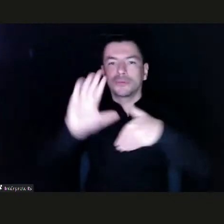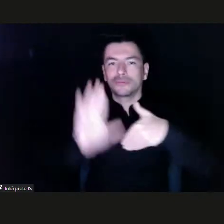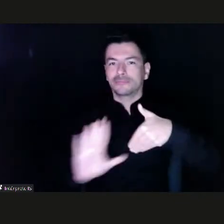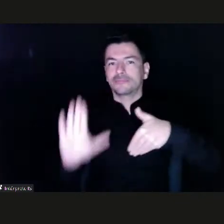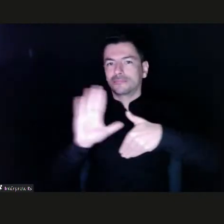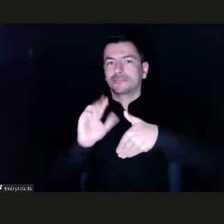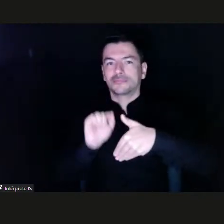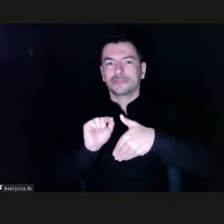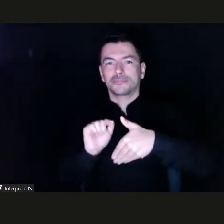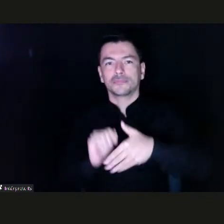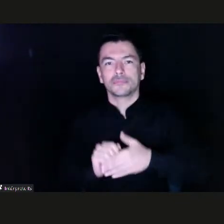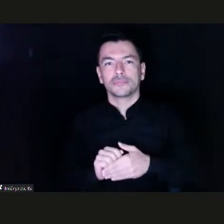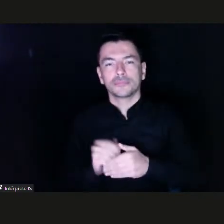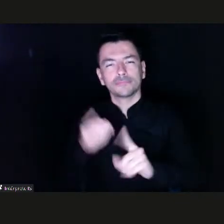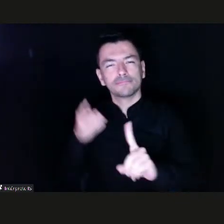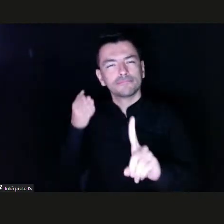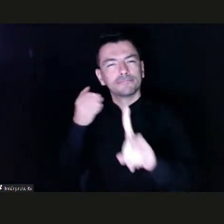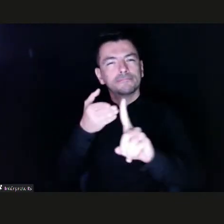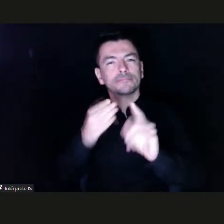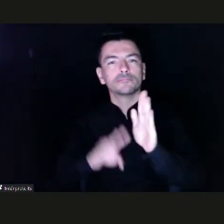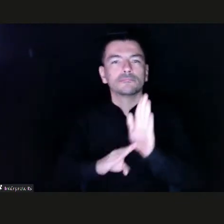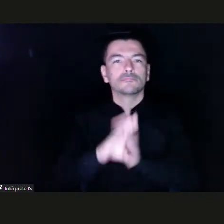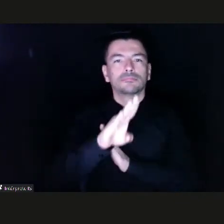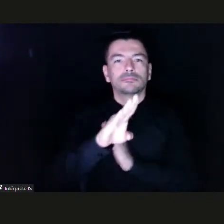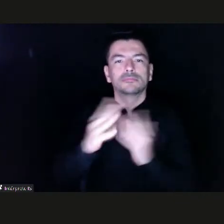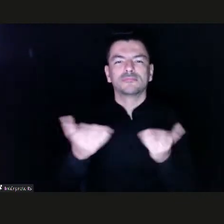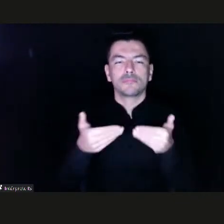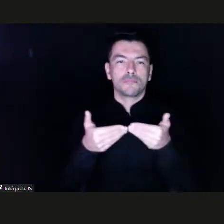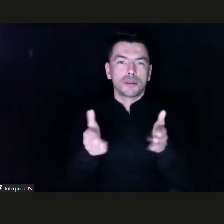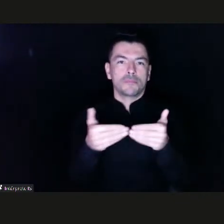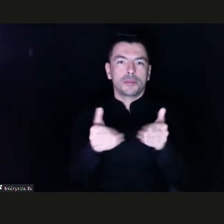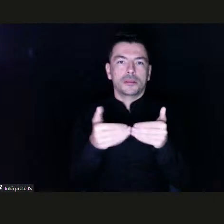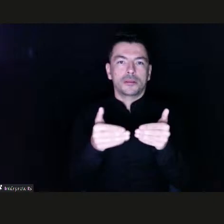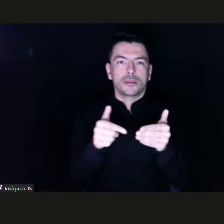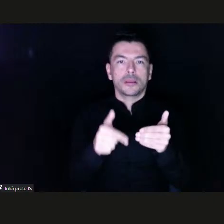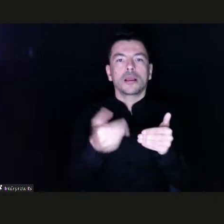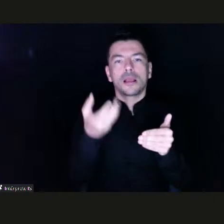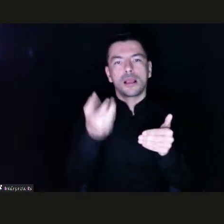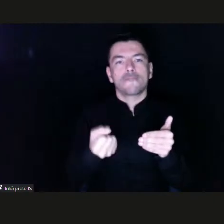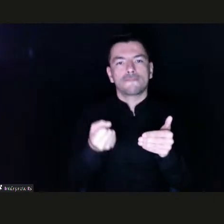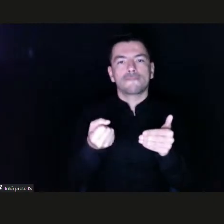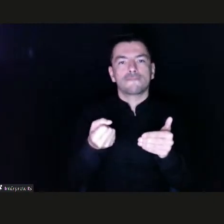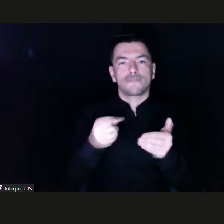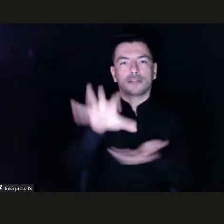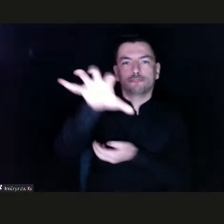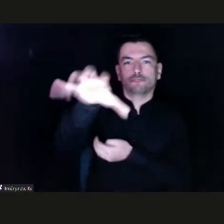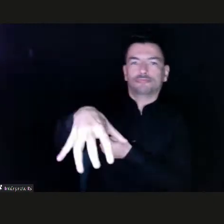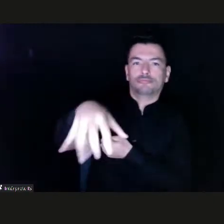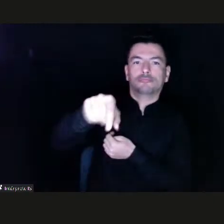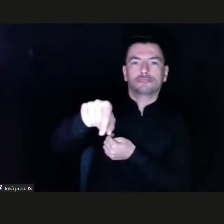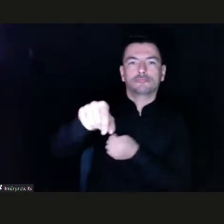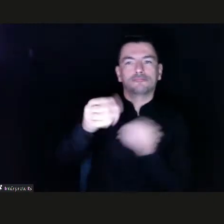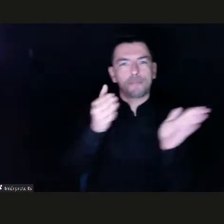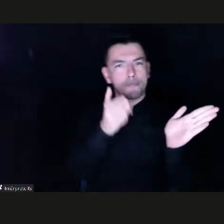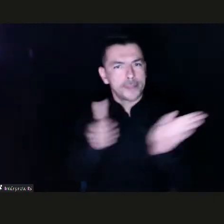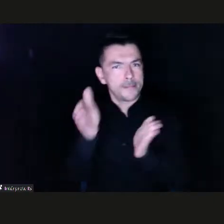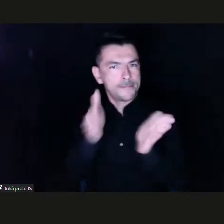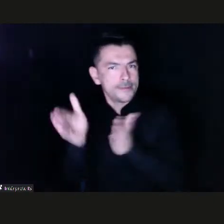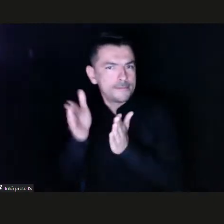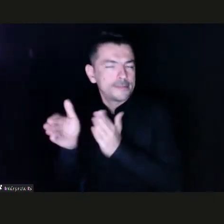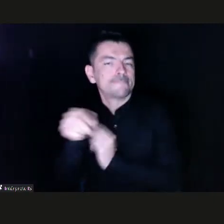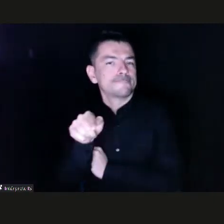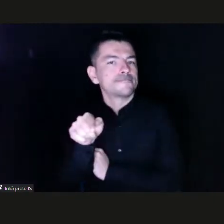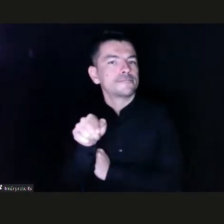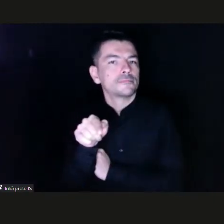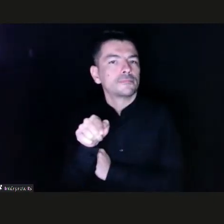the coordinator on development and human rights policies and as the head of the Team Agenda 2030 Sustainable Development at